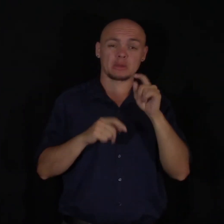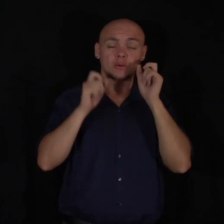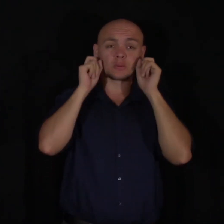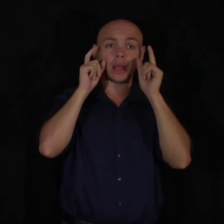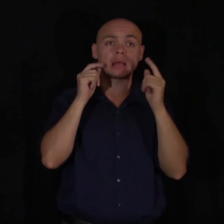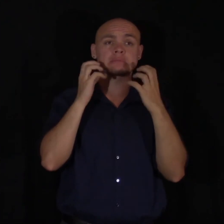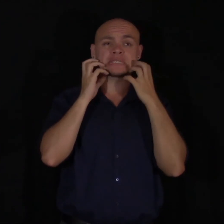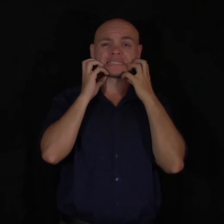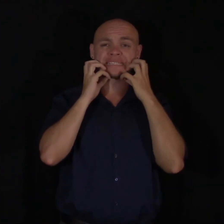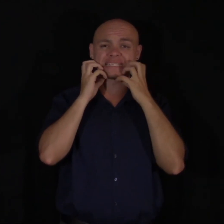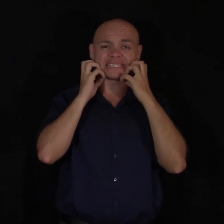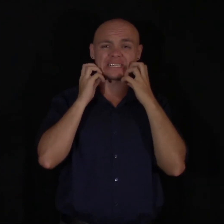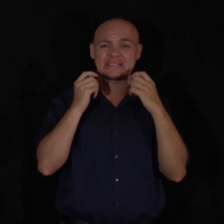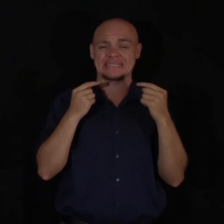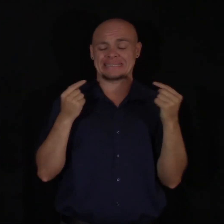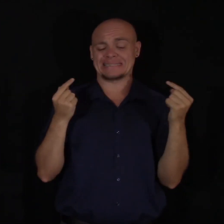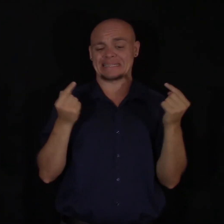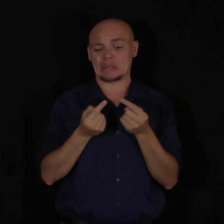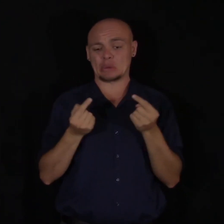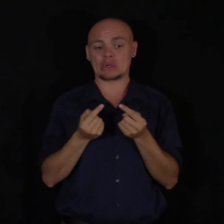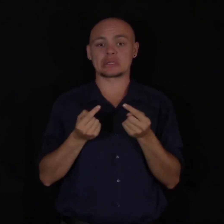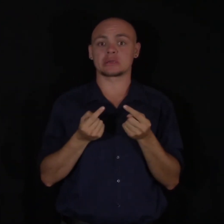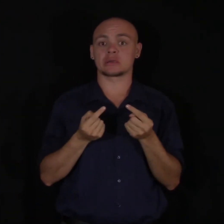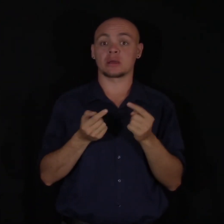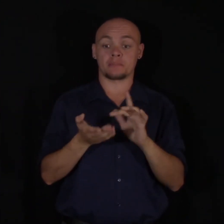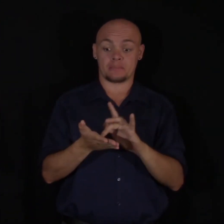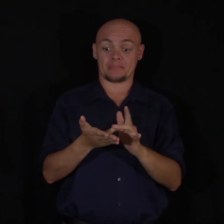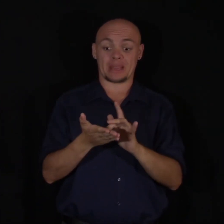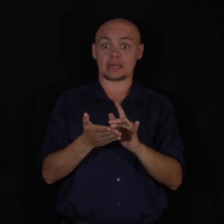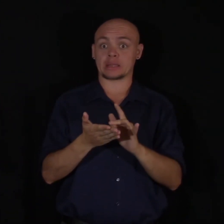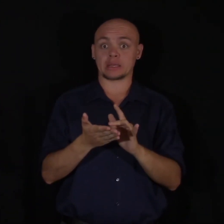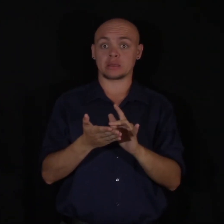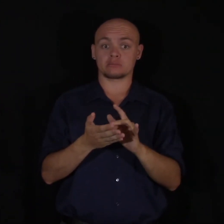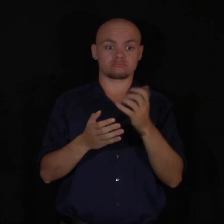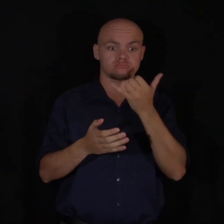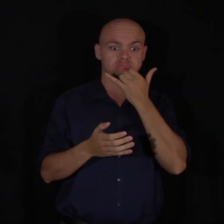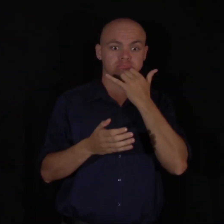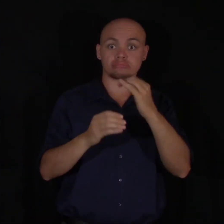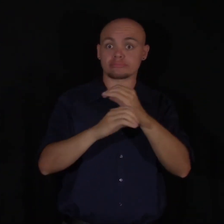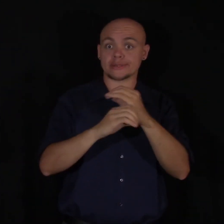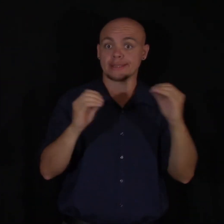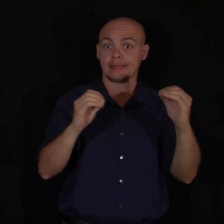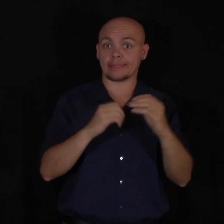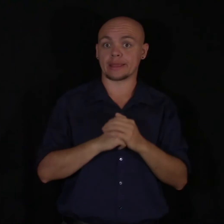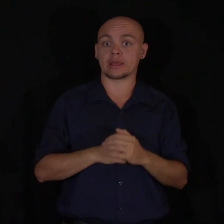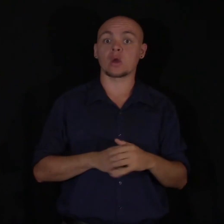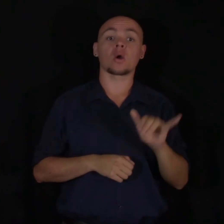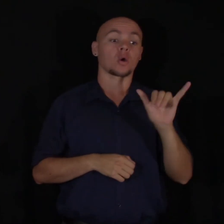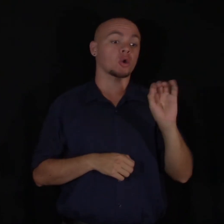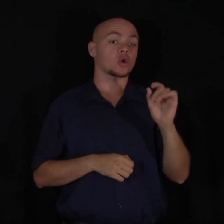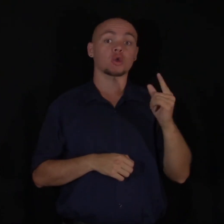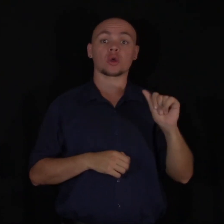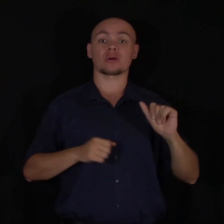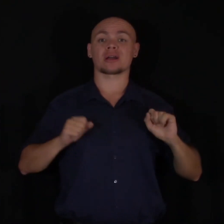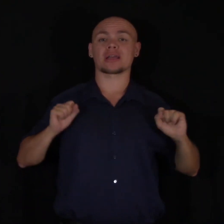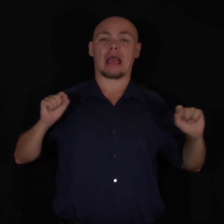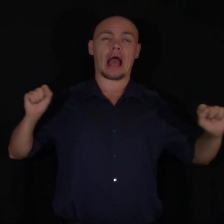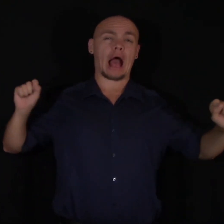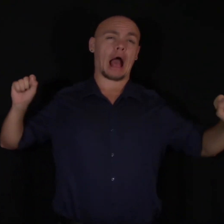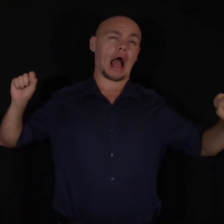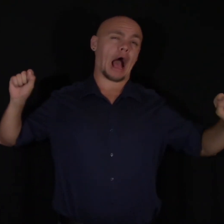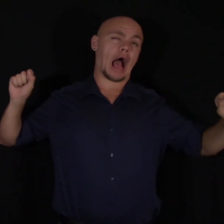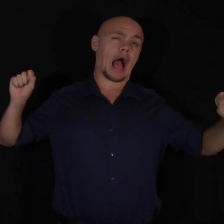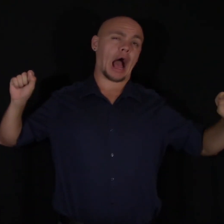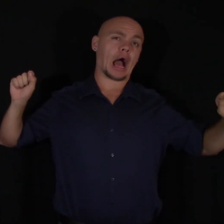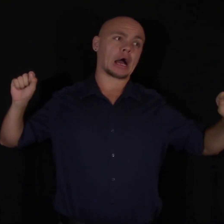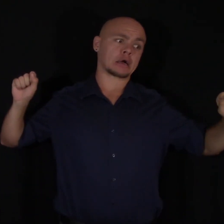jaws are really tense, but there's nothing medically wrong with you. Or you're taking a yoga class and you do that posture